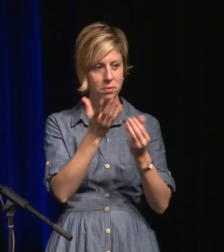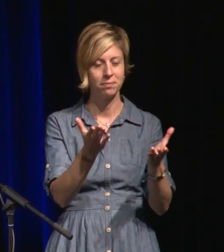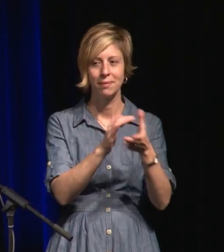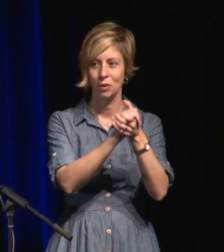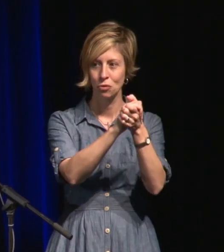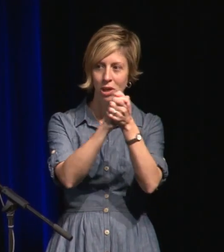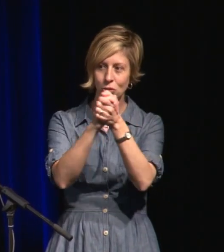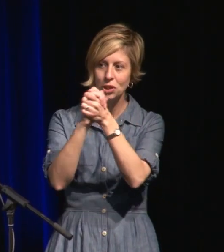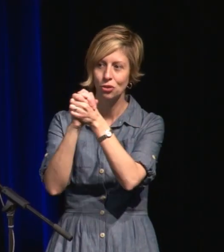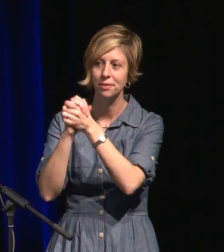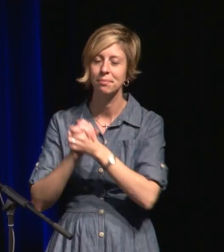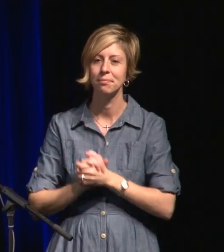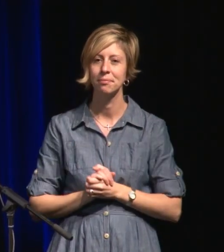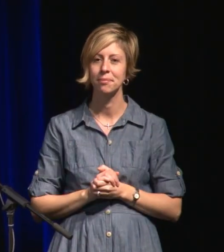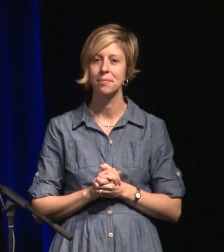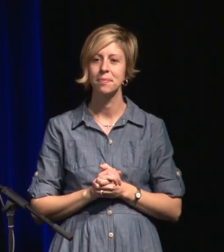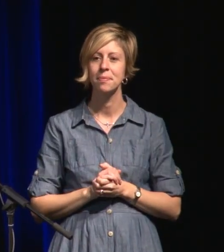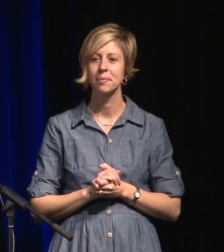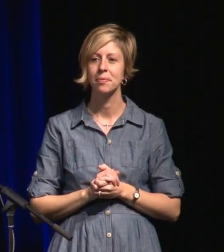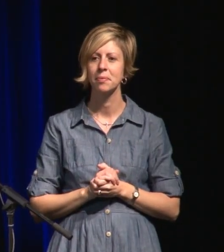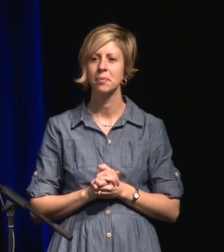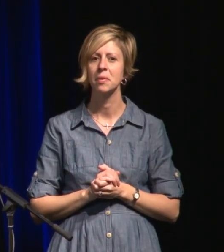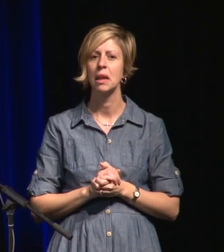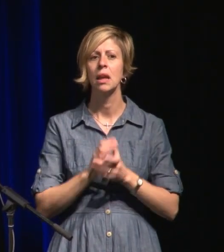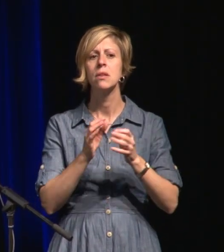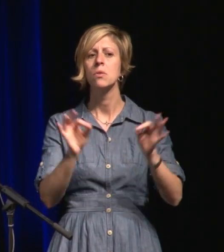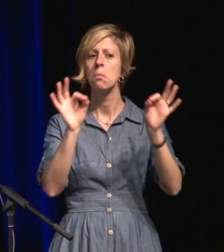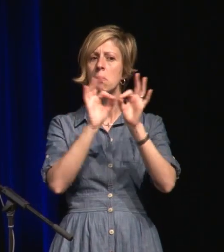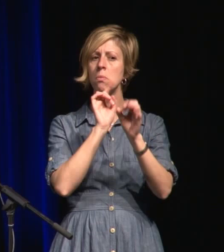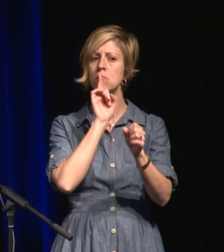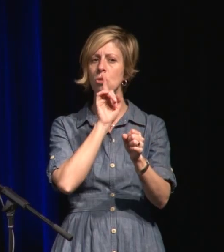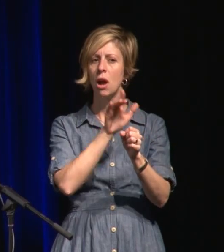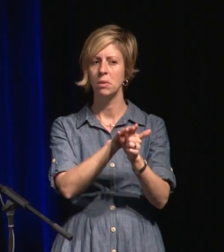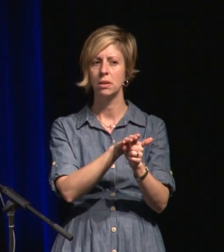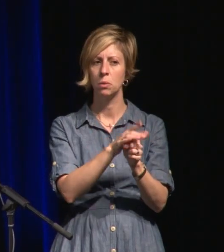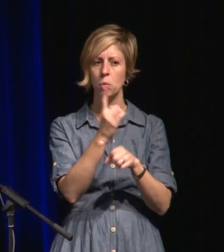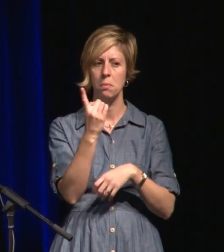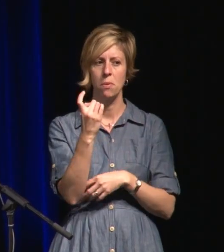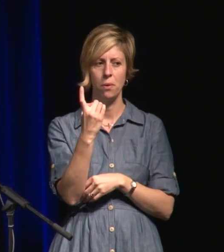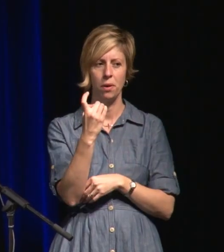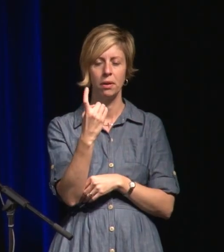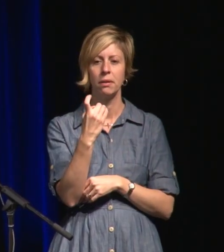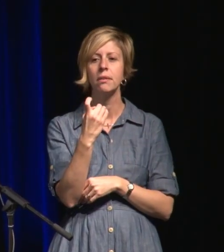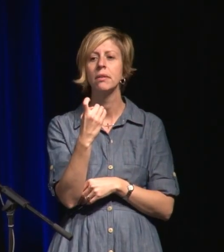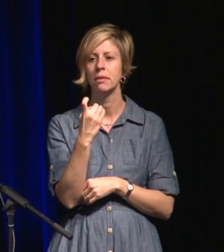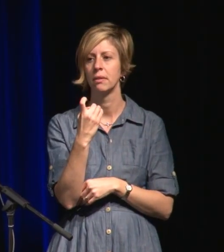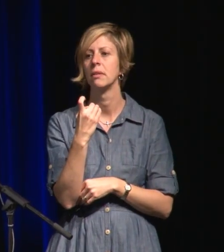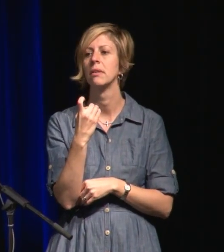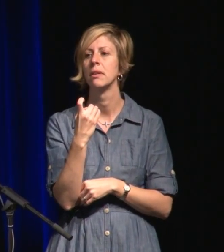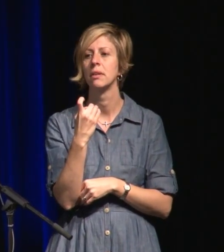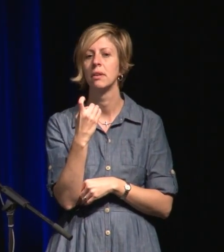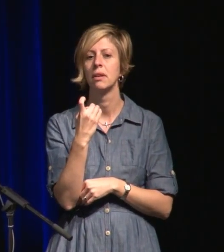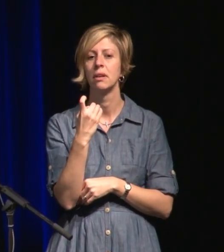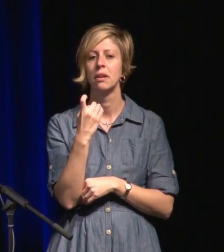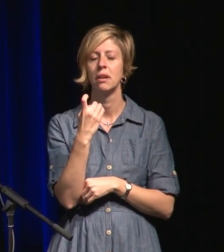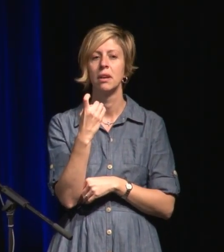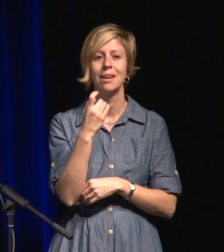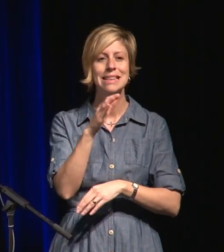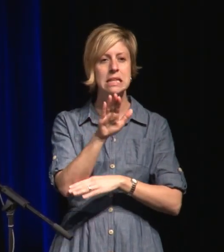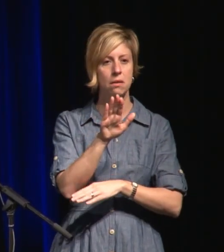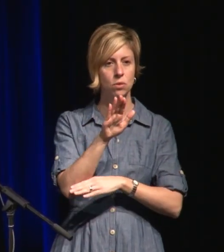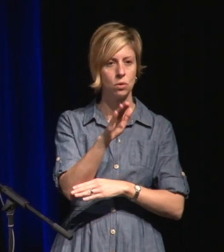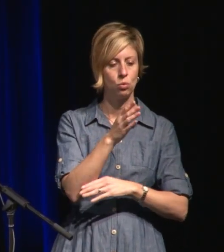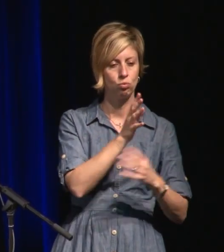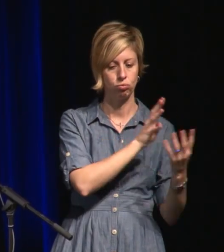congratulations. However, I want you to promise me one more thing. After walking across the stage this